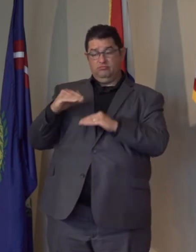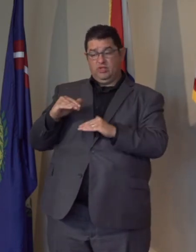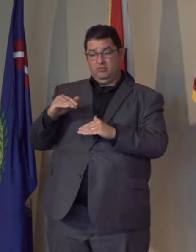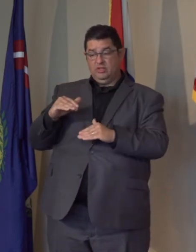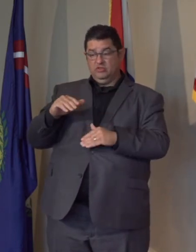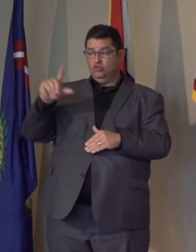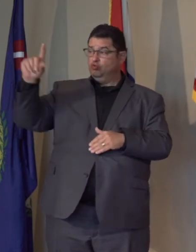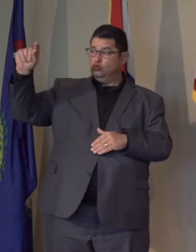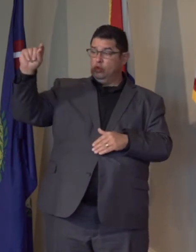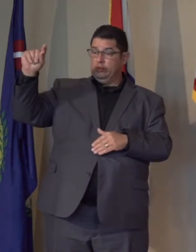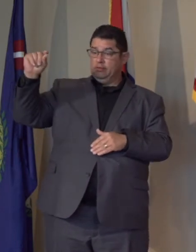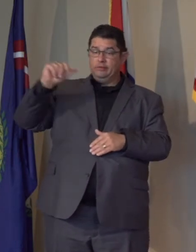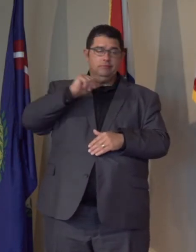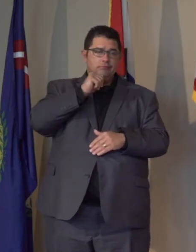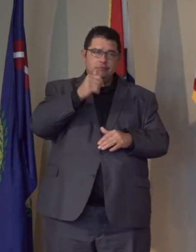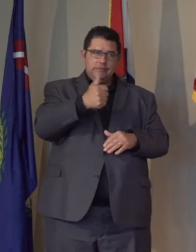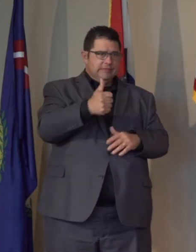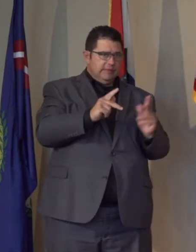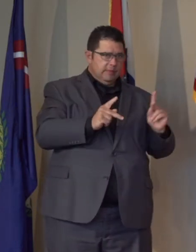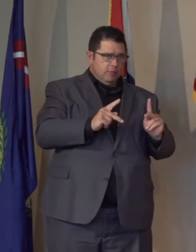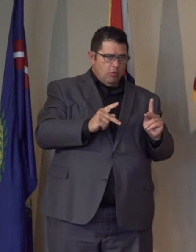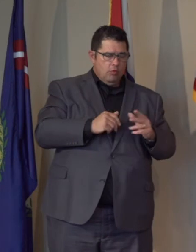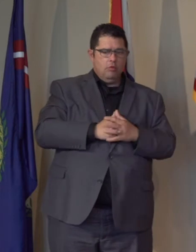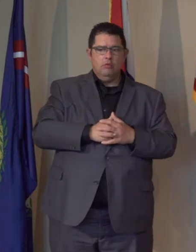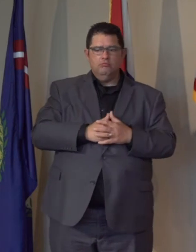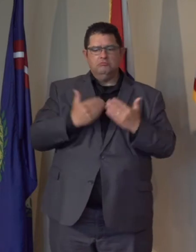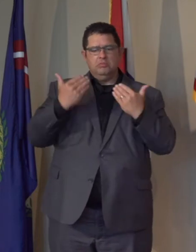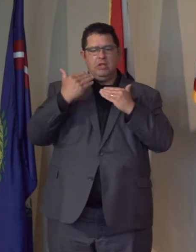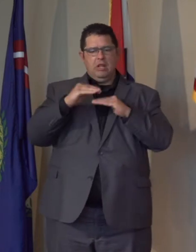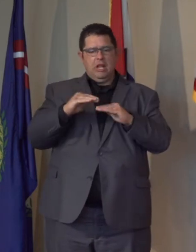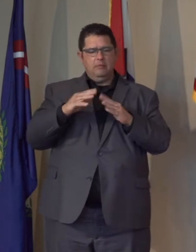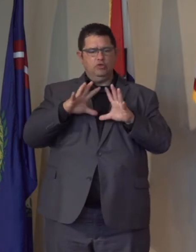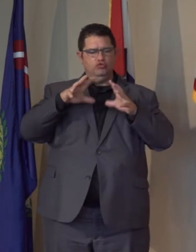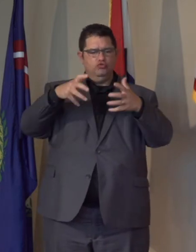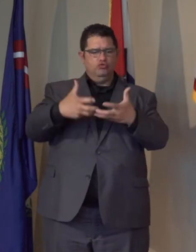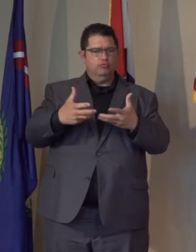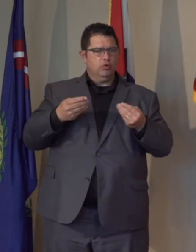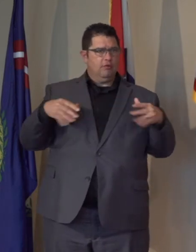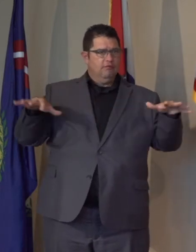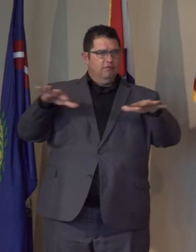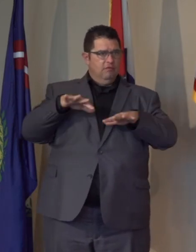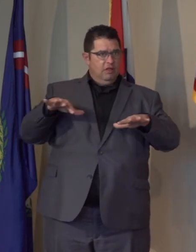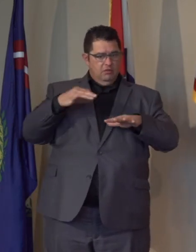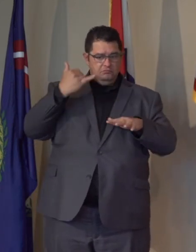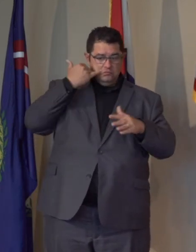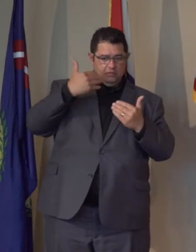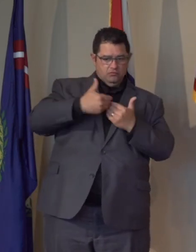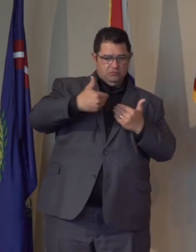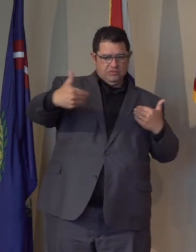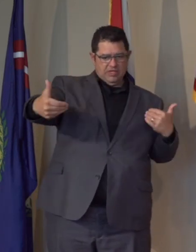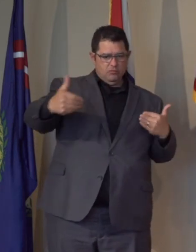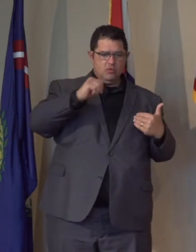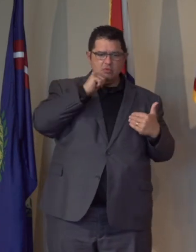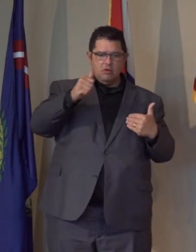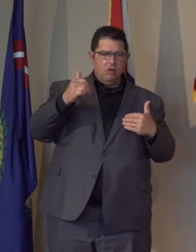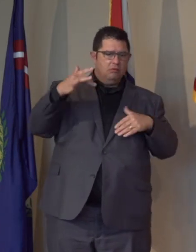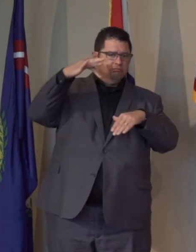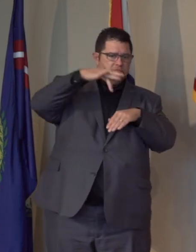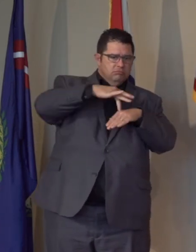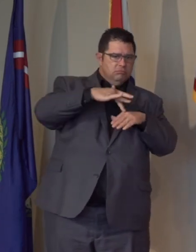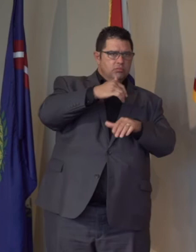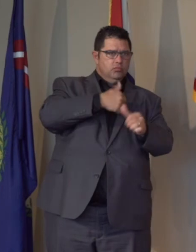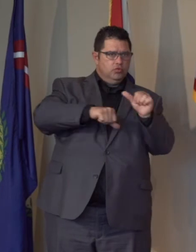allows multiple groups on a field as long as they are separate from each other and not in contact with each